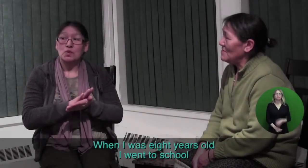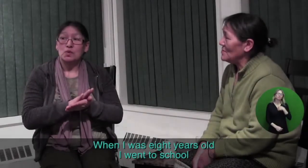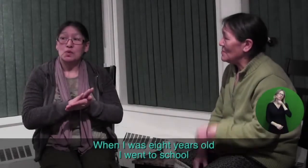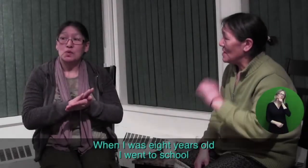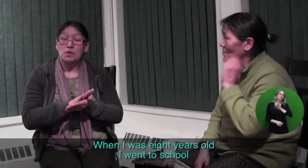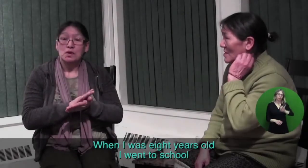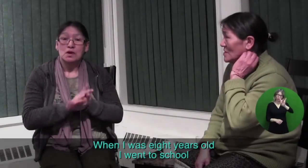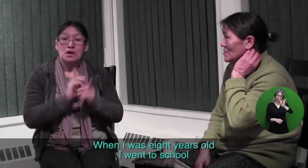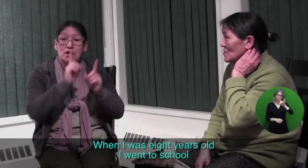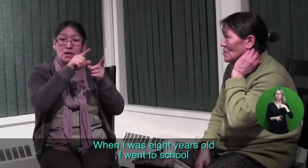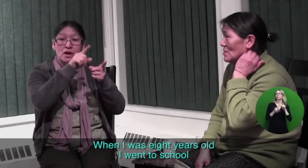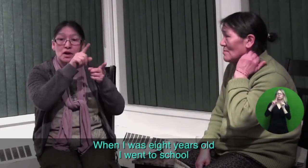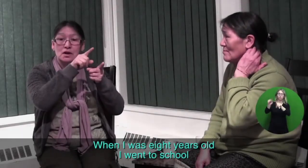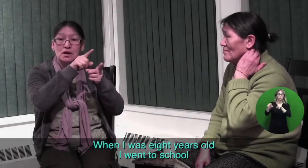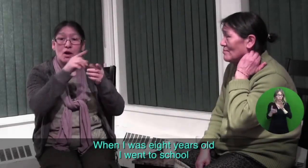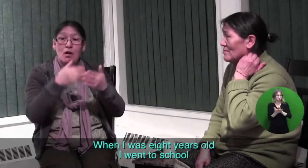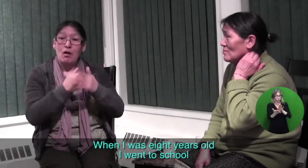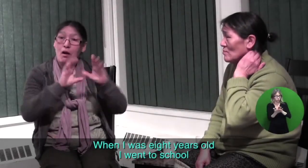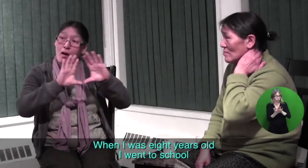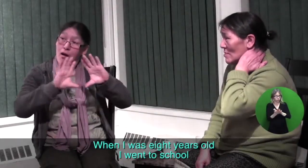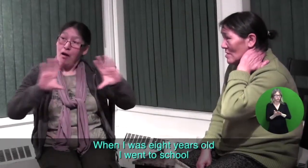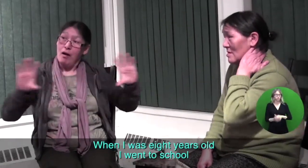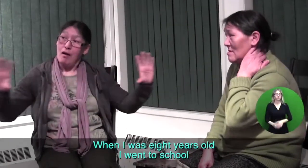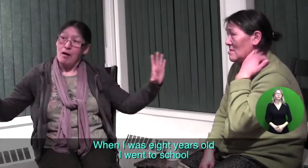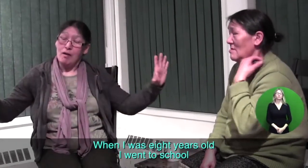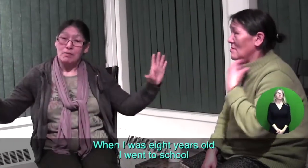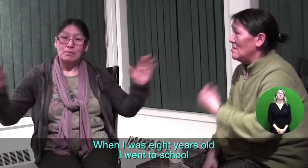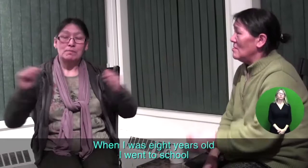When I was 8 years old, I went to school.